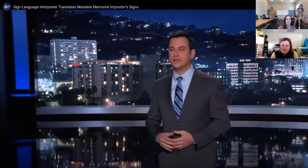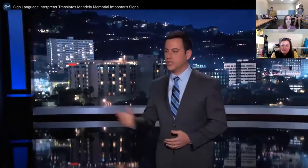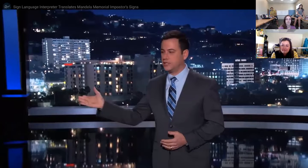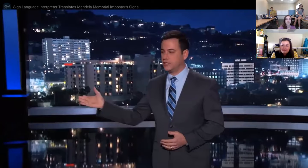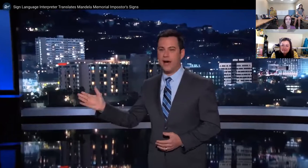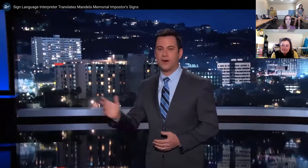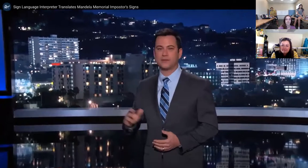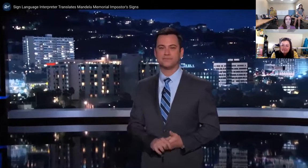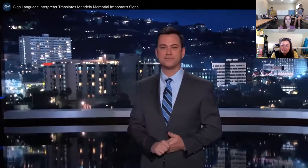Justin Maurer.